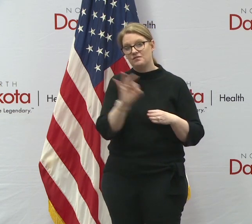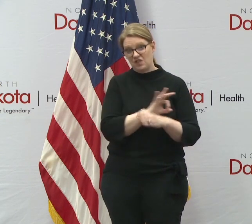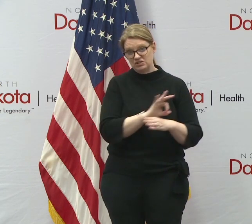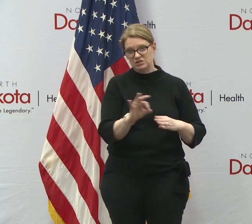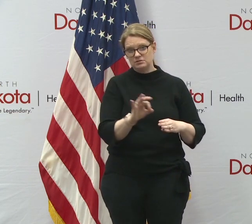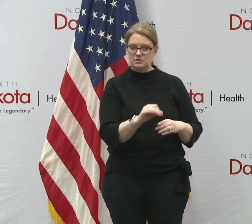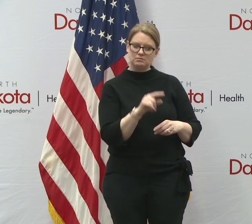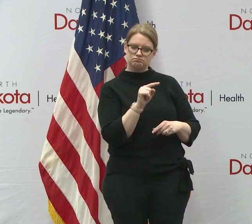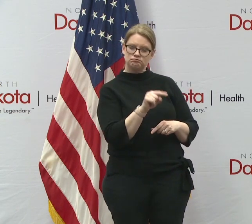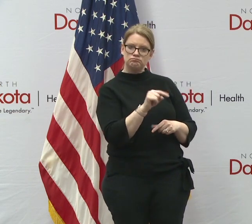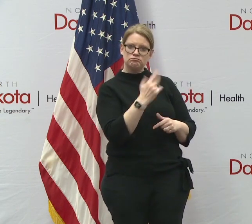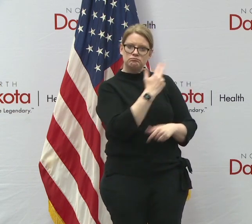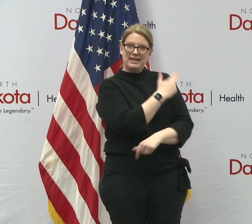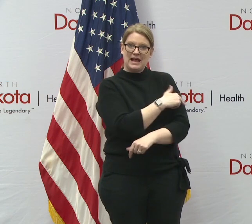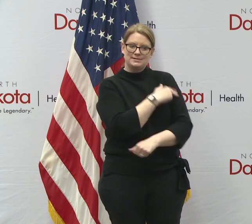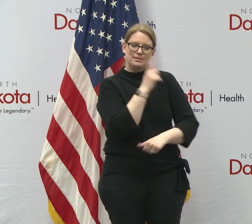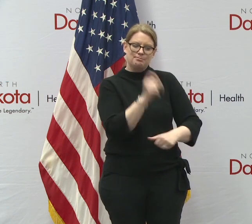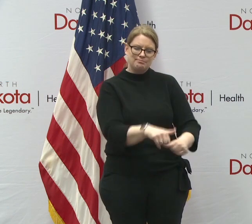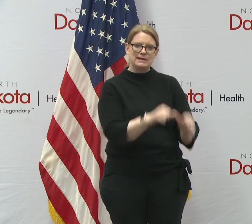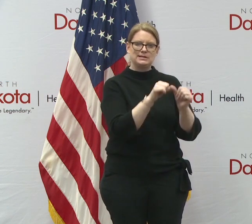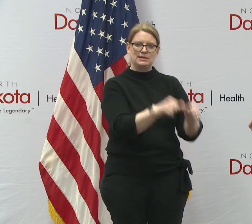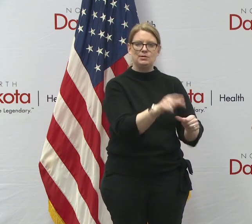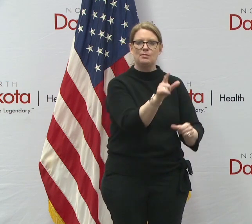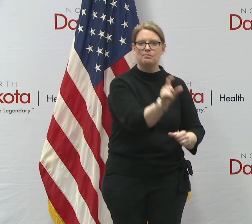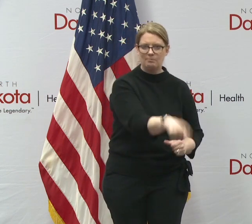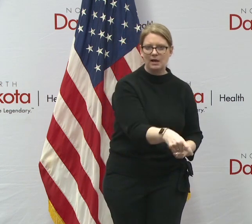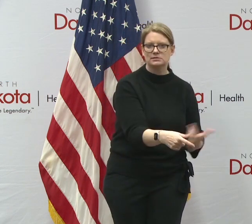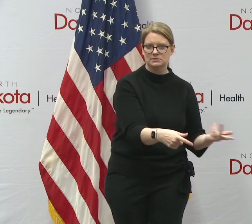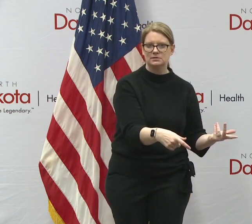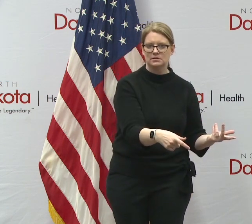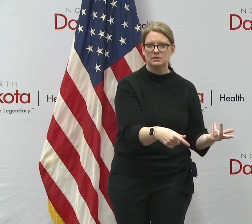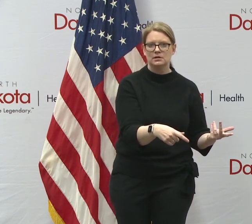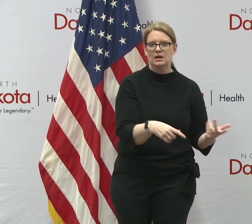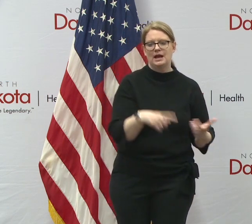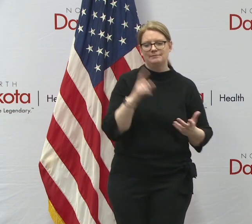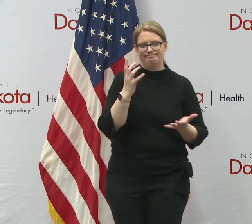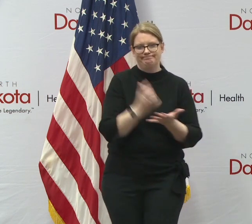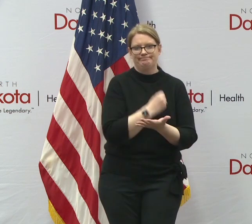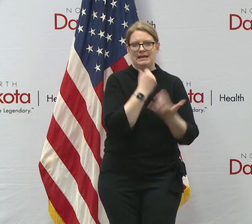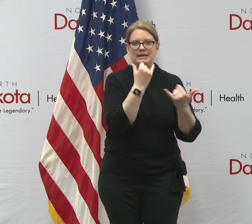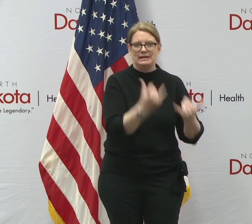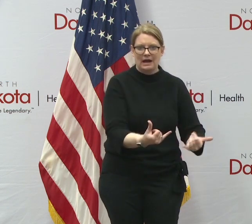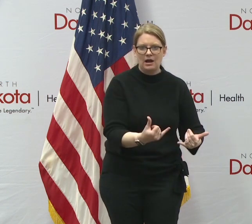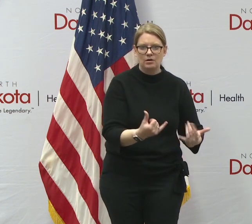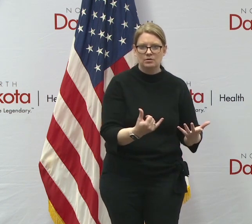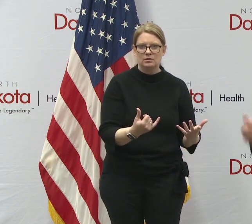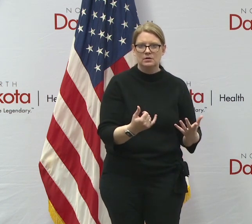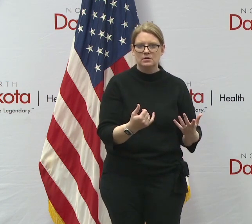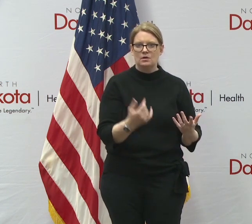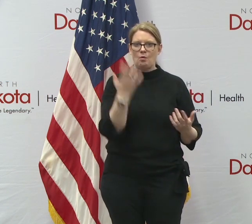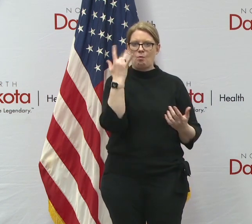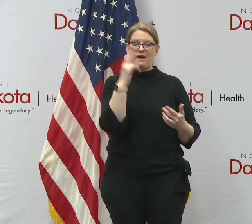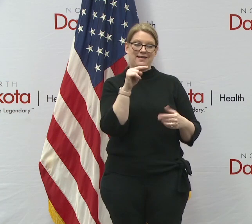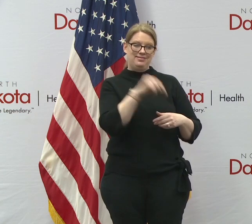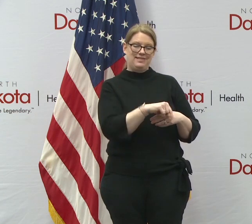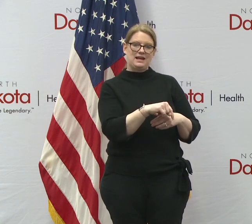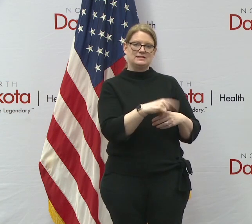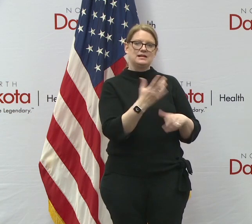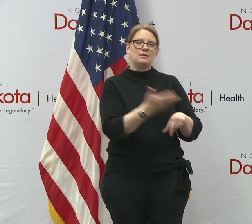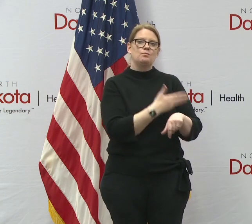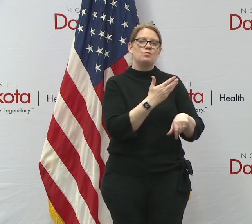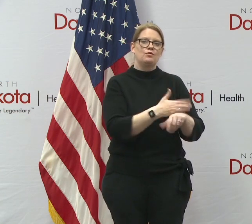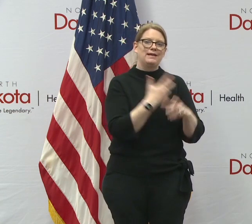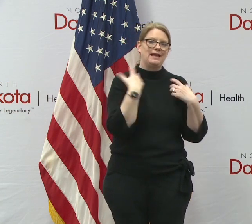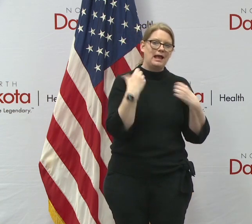continue to do right now, because the stuff that they're doing is also improving health and saving lives and doing all